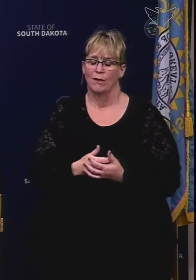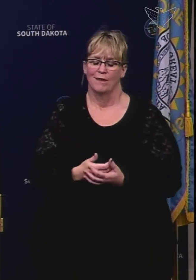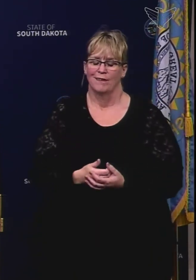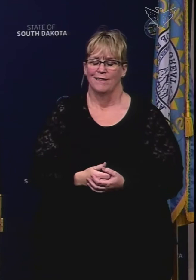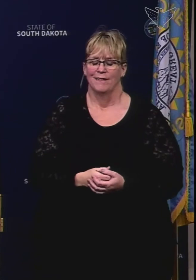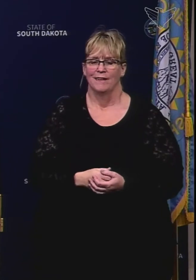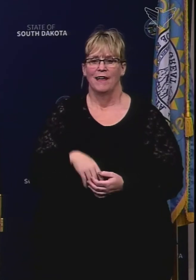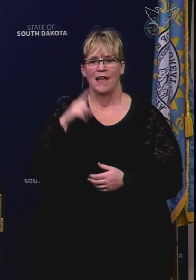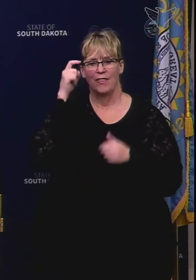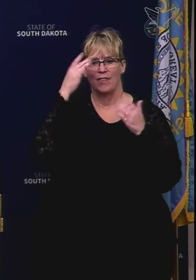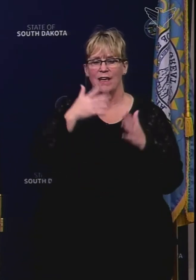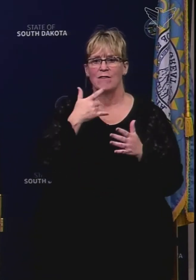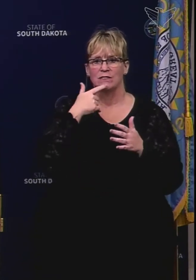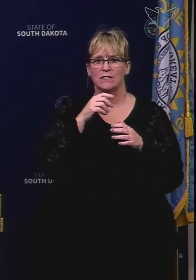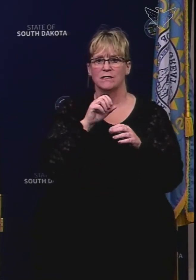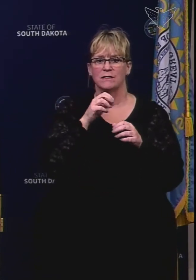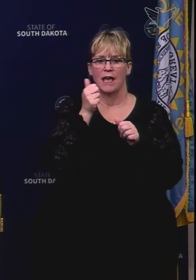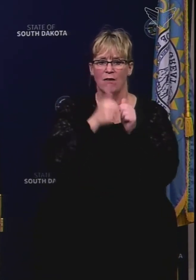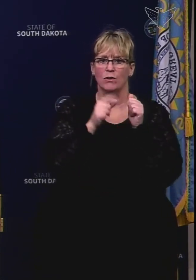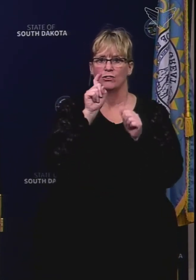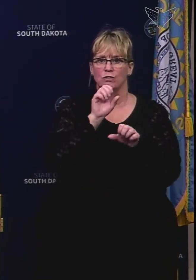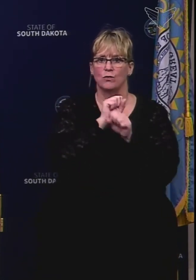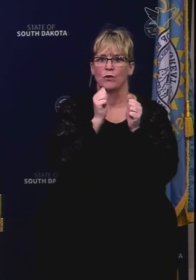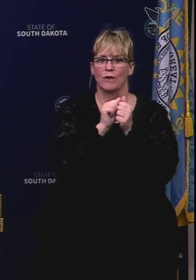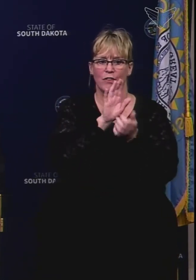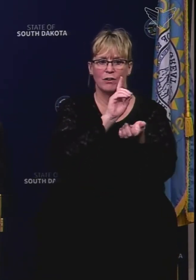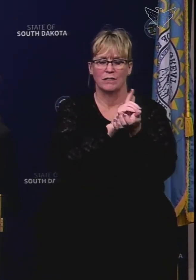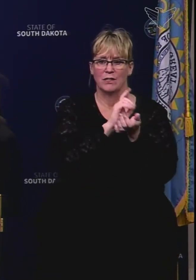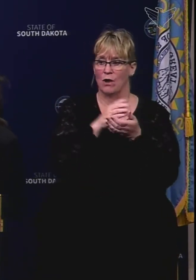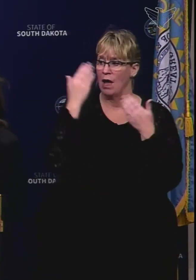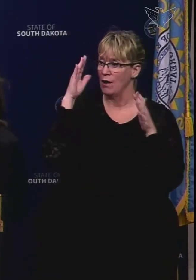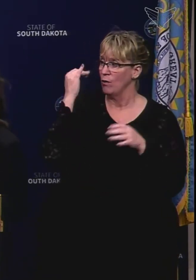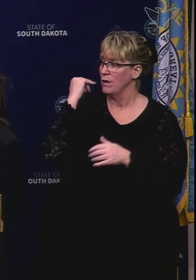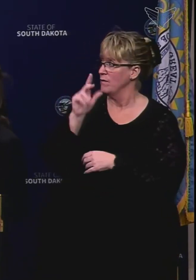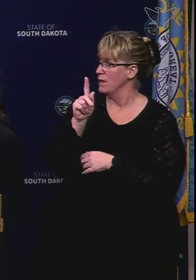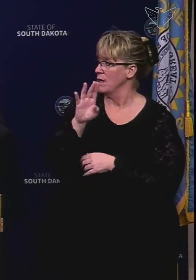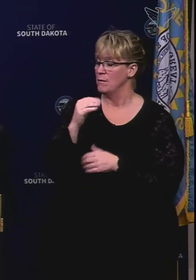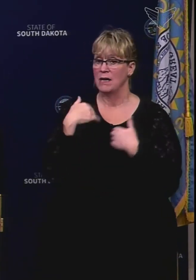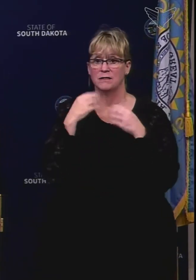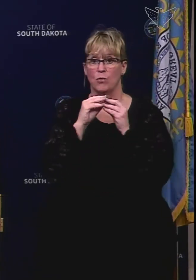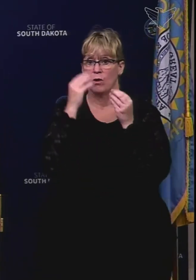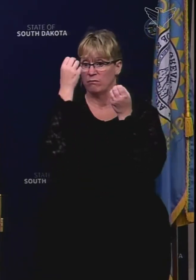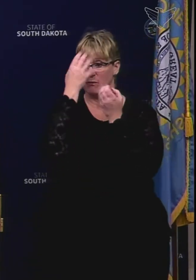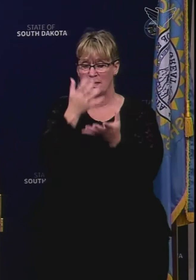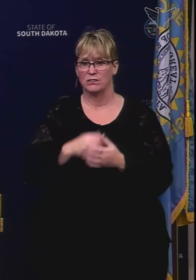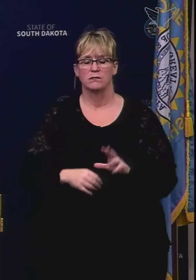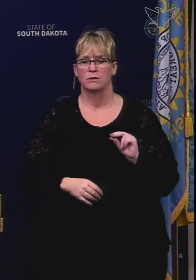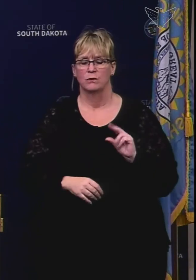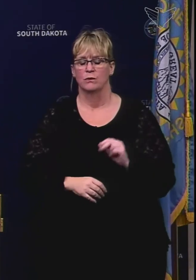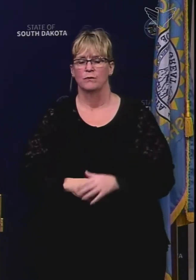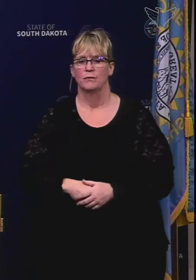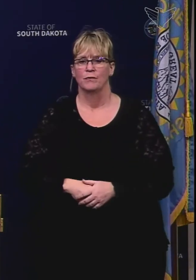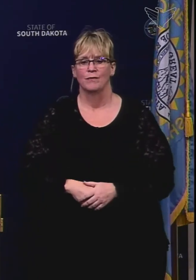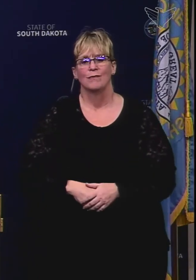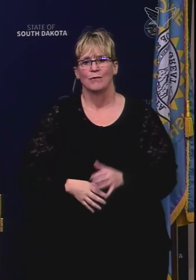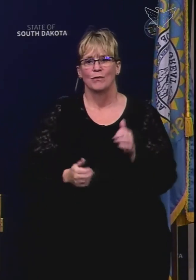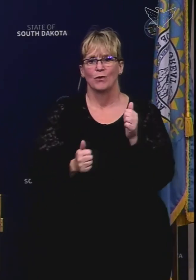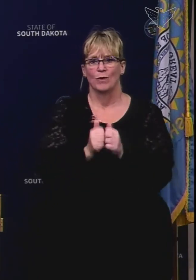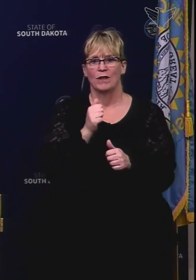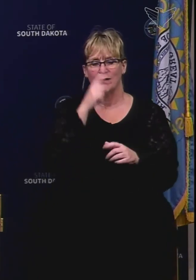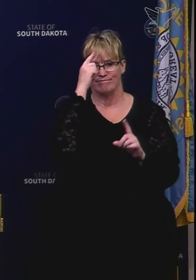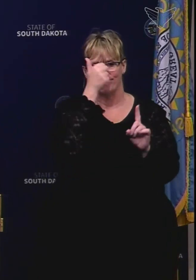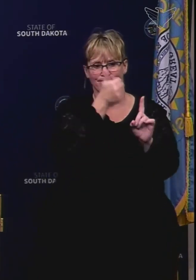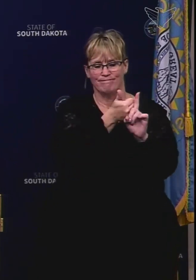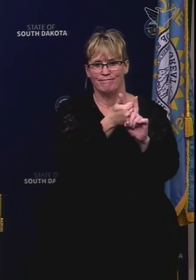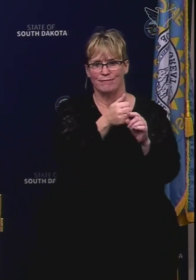everybody, works with their doctor to decide what to do. I don't know if Kim has more feedback. No, that's usually an individual decision somebody